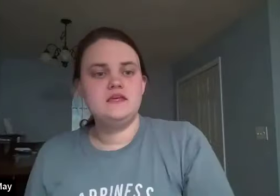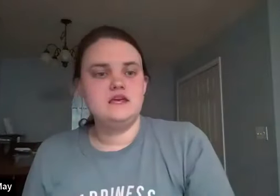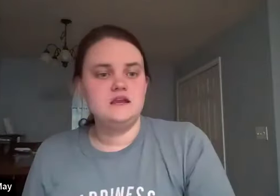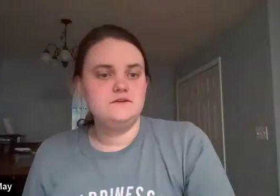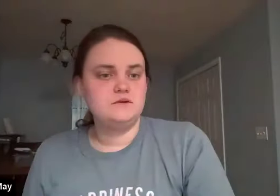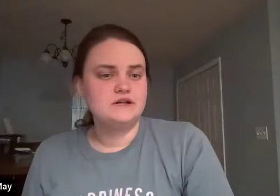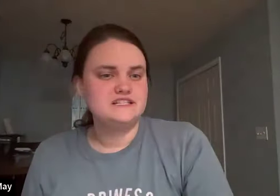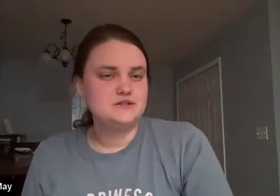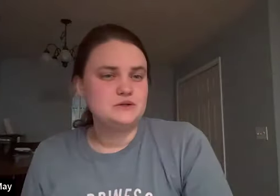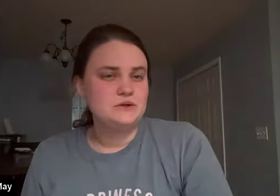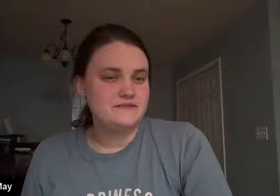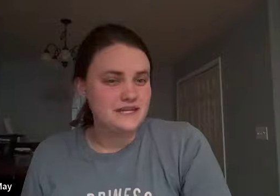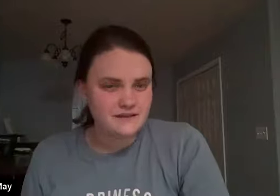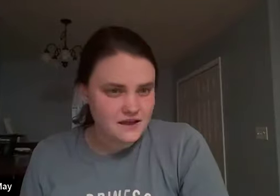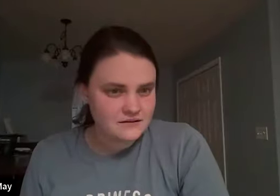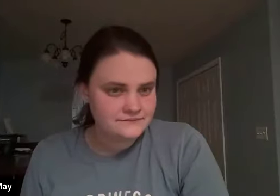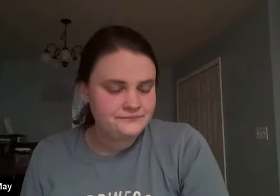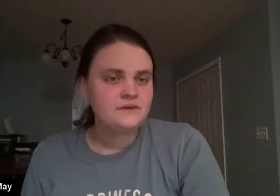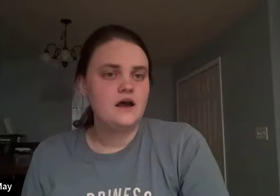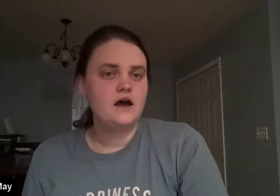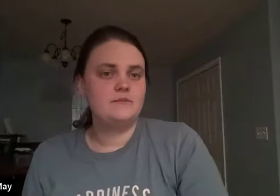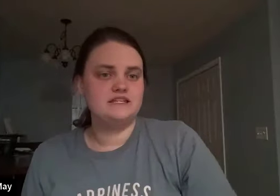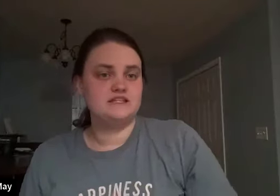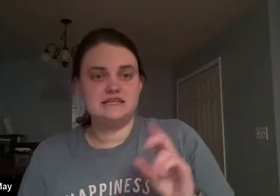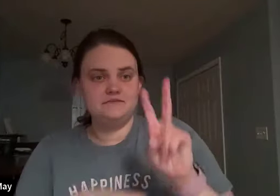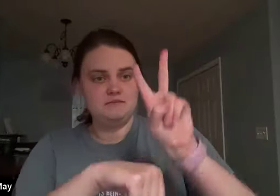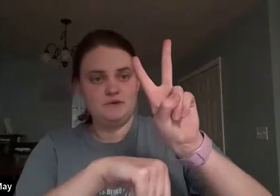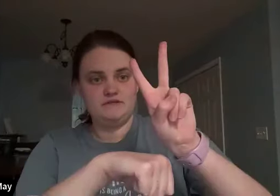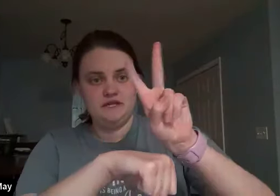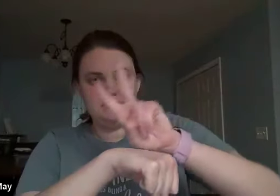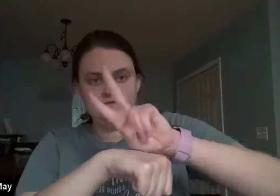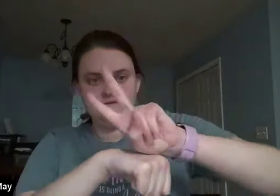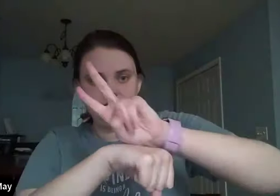then if you were going to do vanilla, it's the same thing, but with a V. Vanilla.